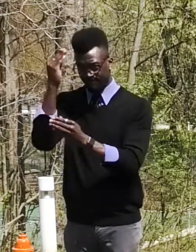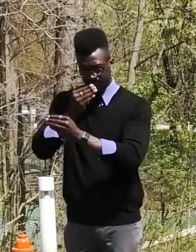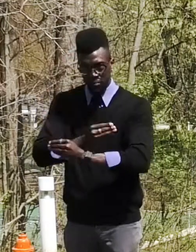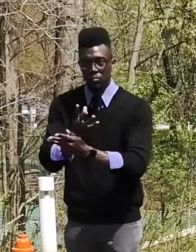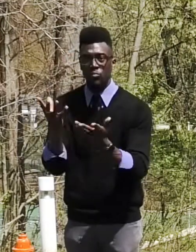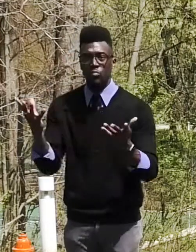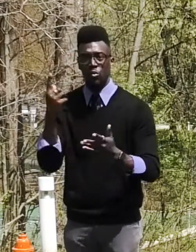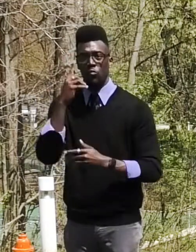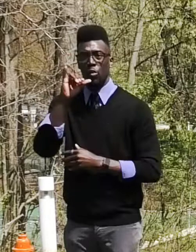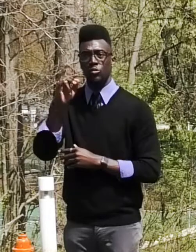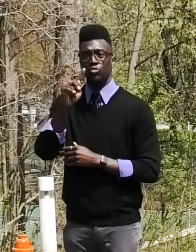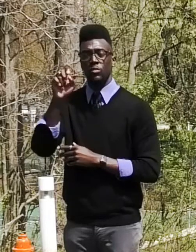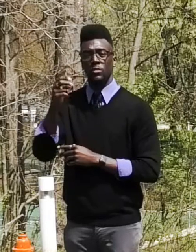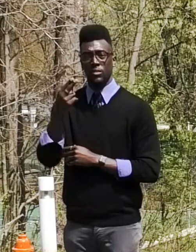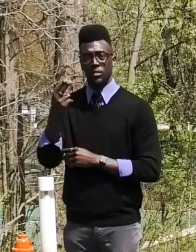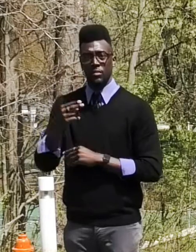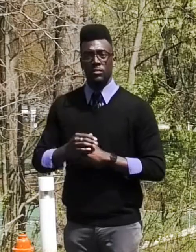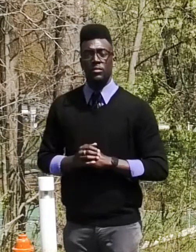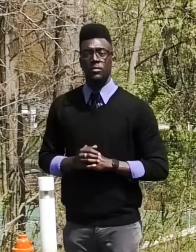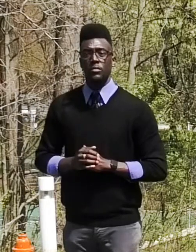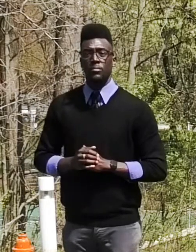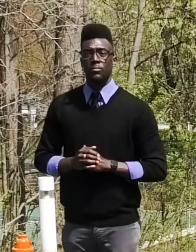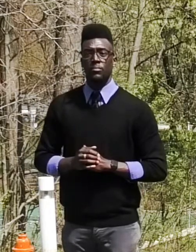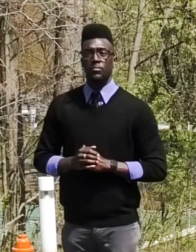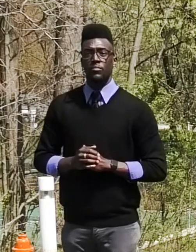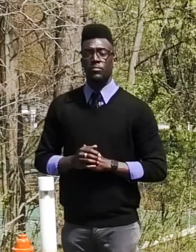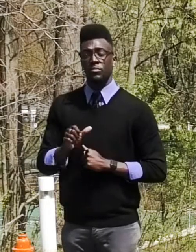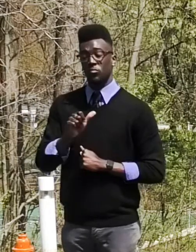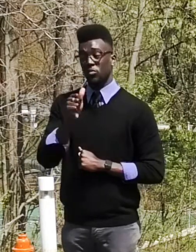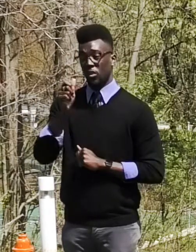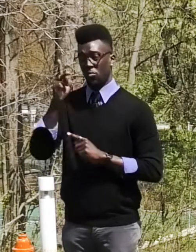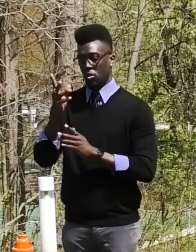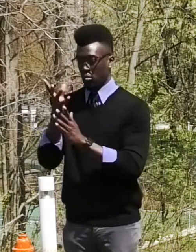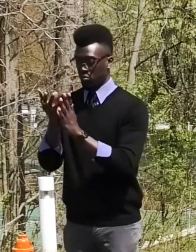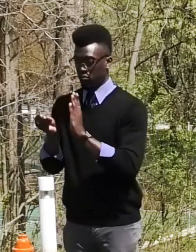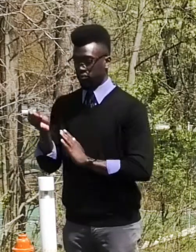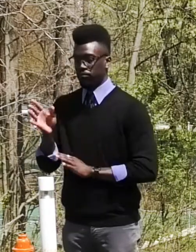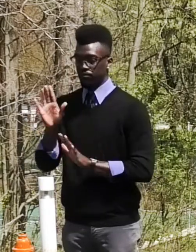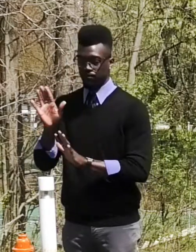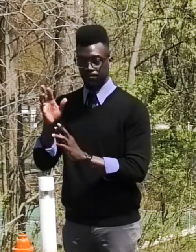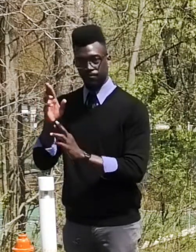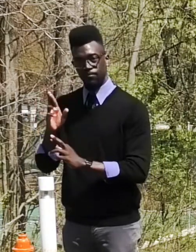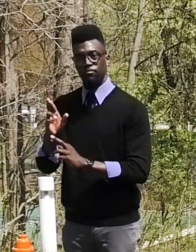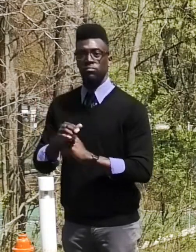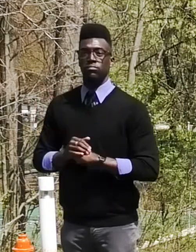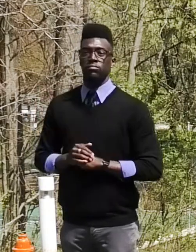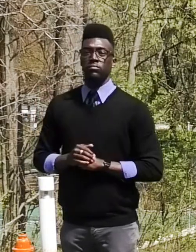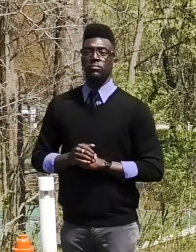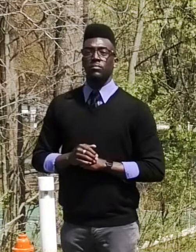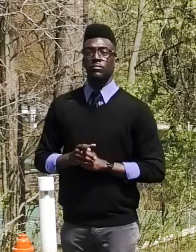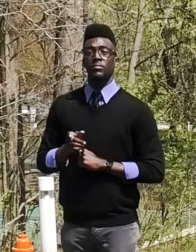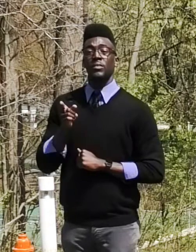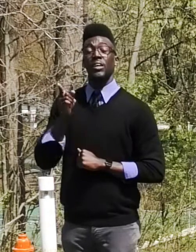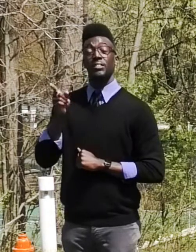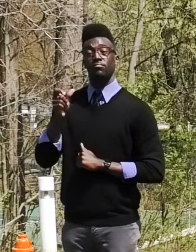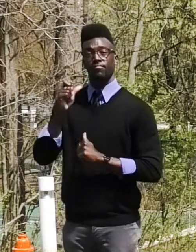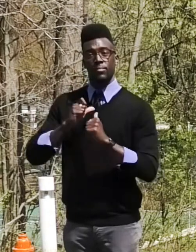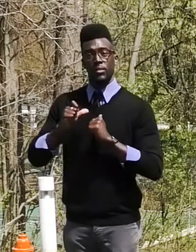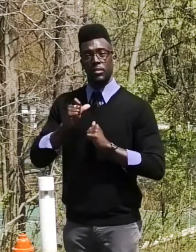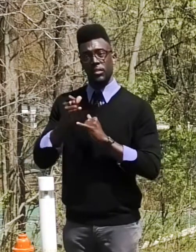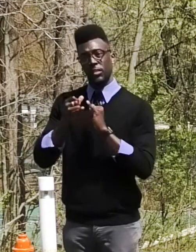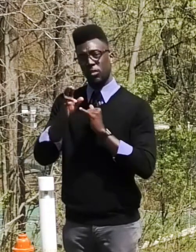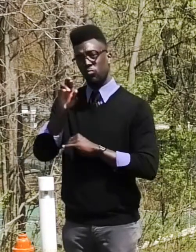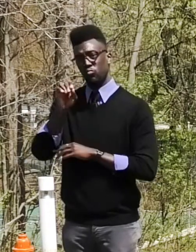program that featured O.H. Laston, may God rest his soul as well, who played the dramatic role of the last enslaved person freed